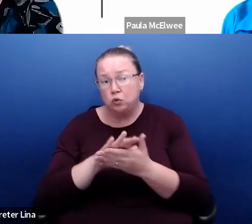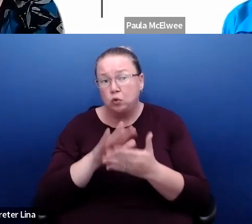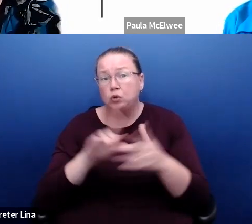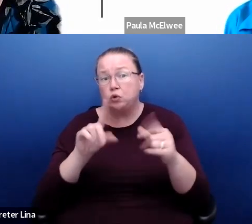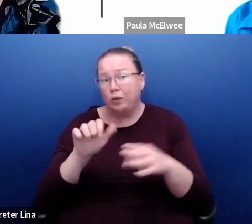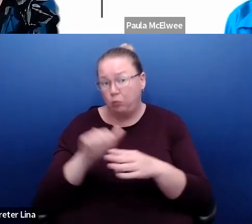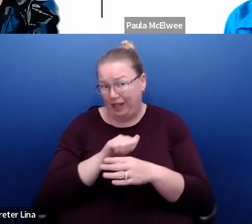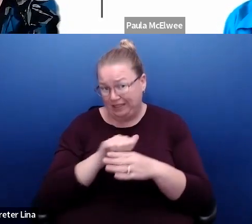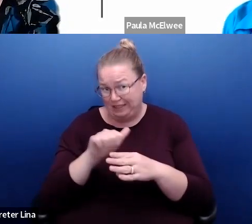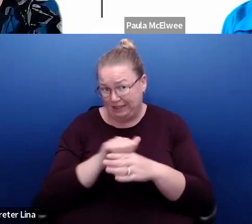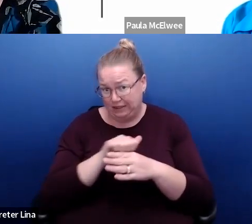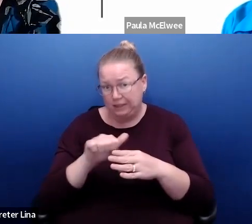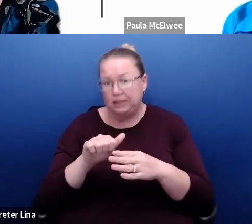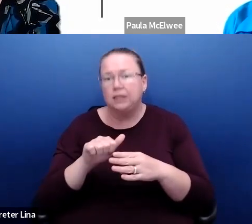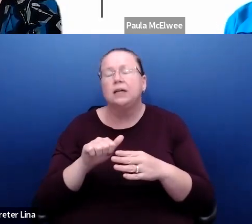drills.